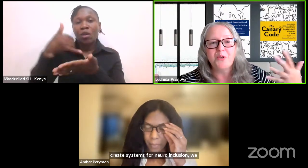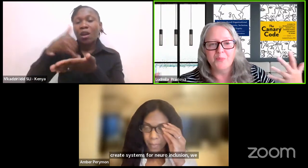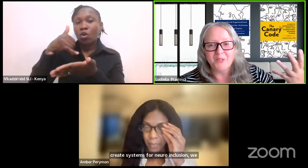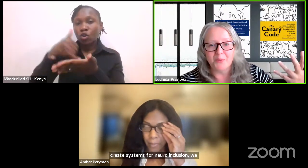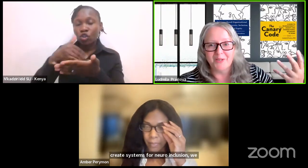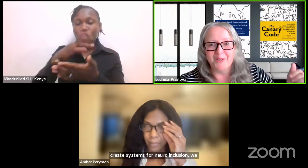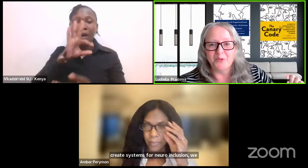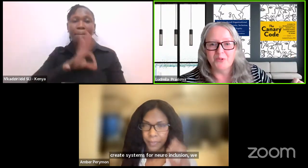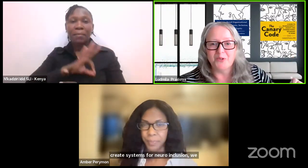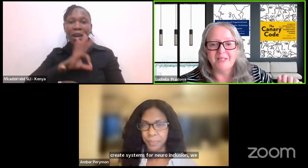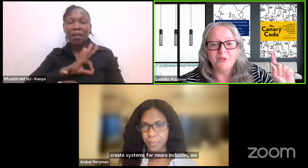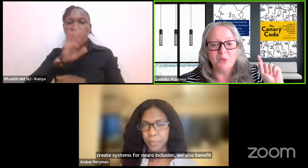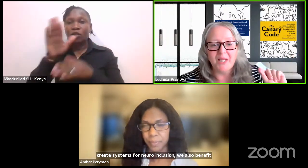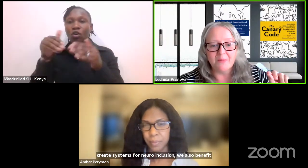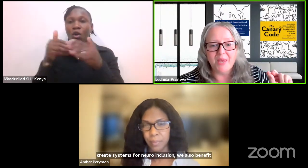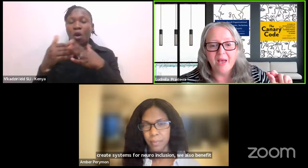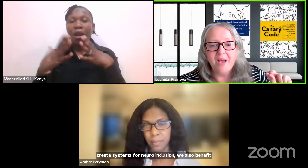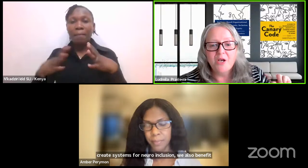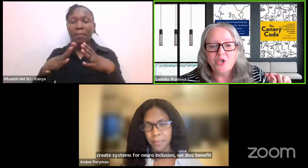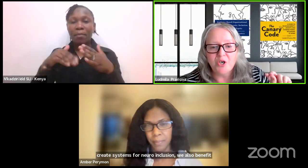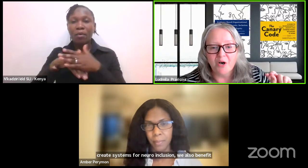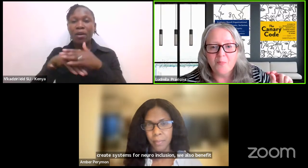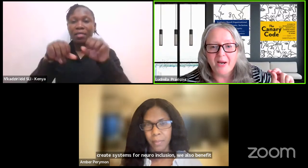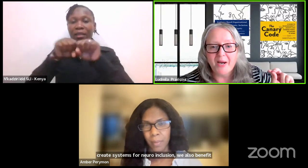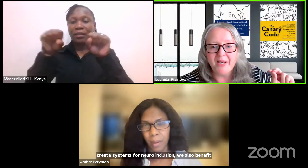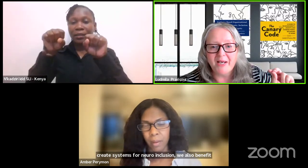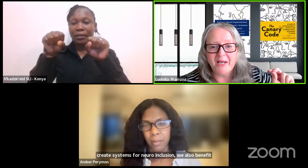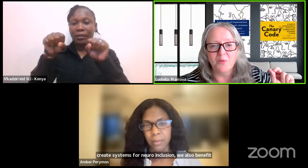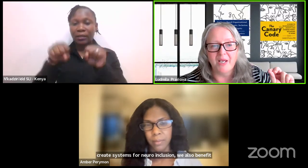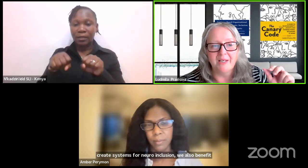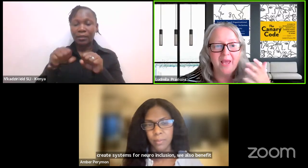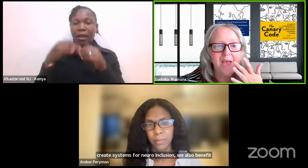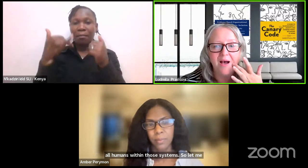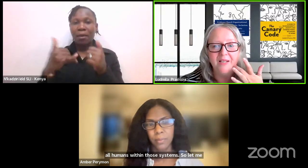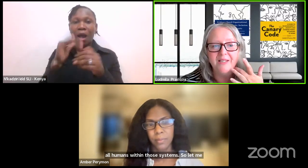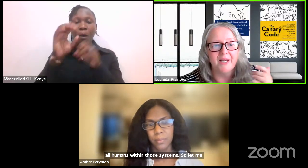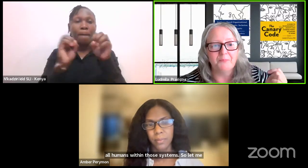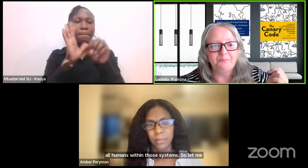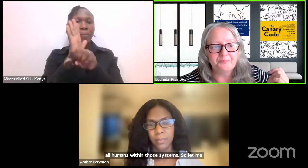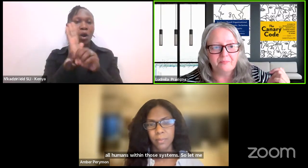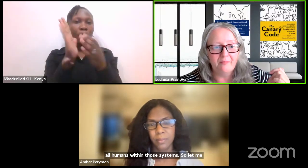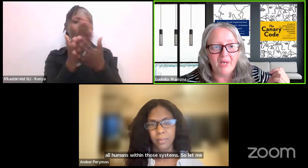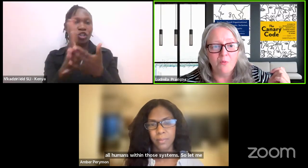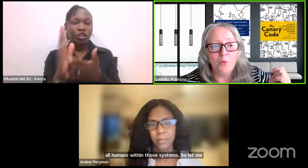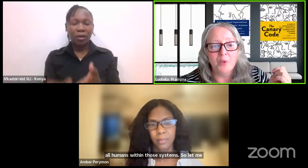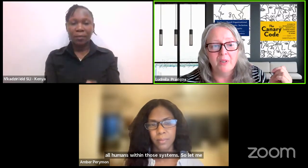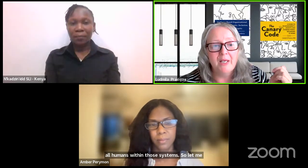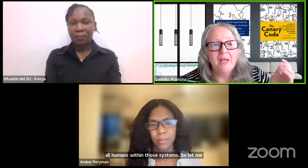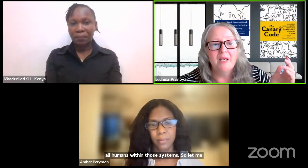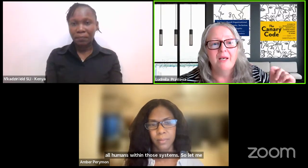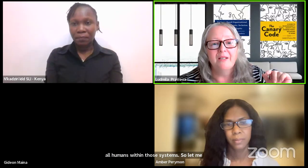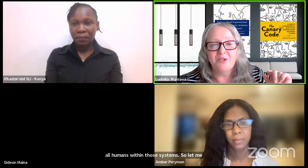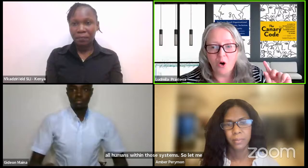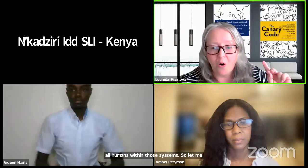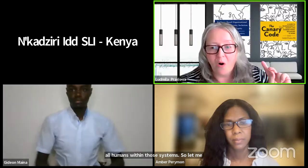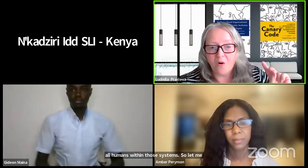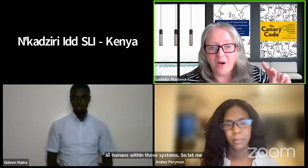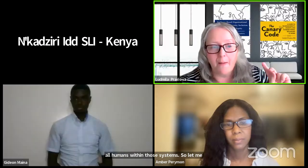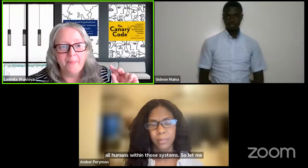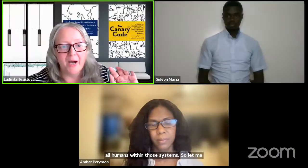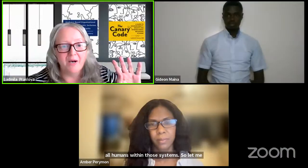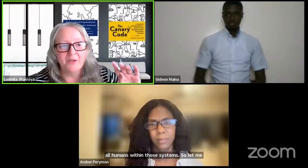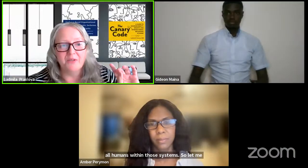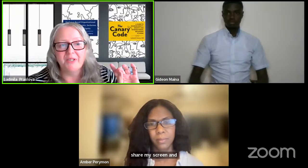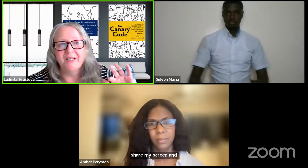all humans within those systems. So let me share my screen and we will